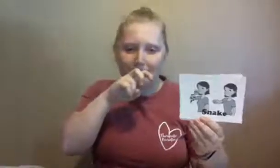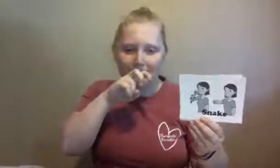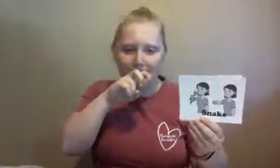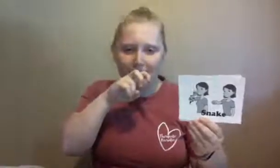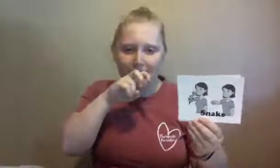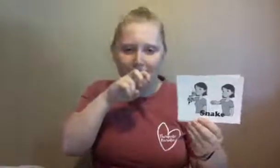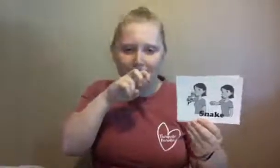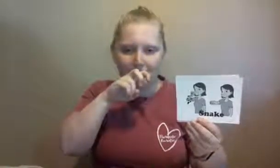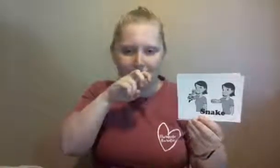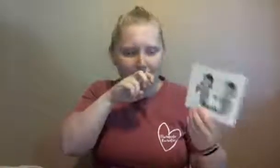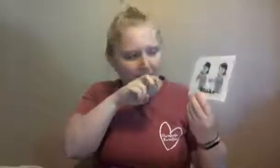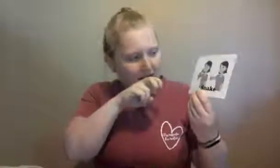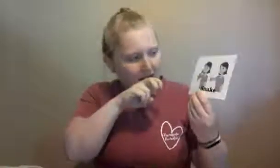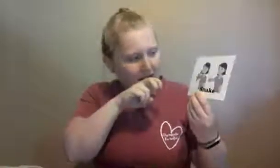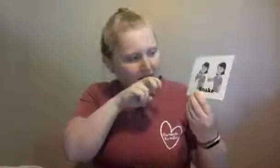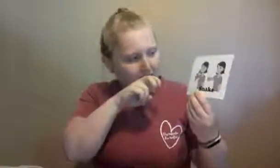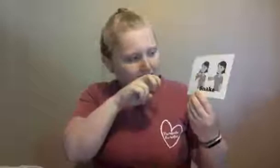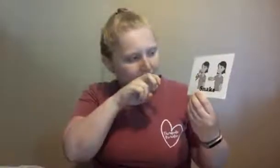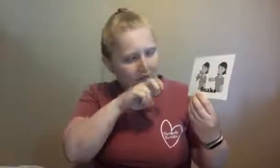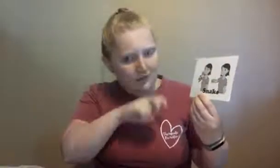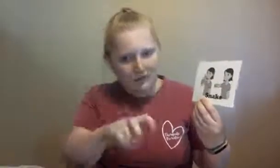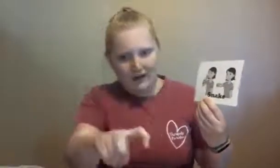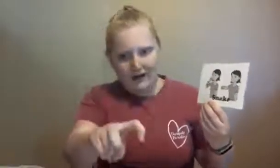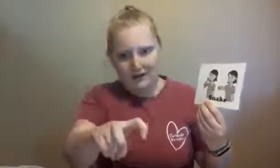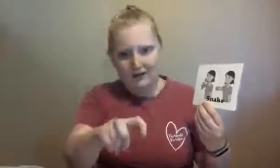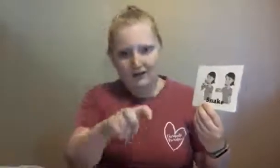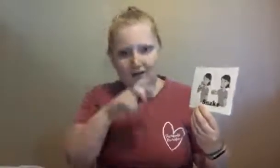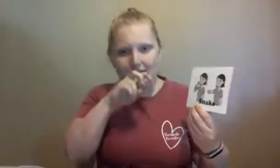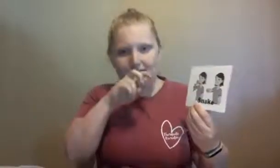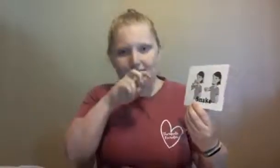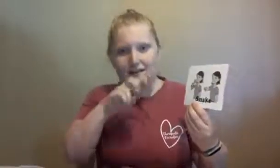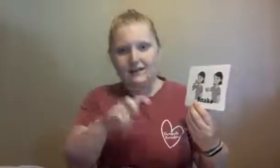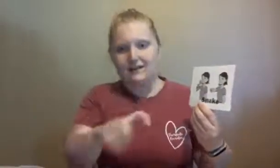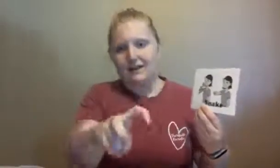some fangs and then you go down like a slithering snake.